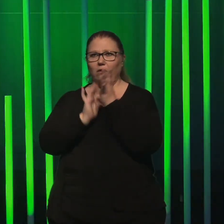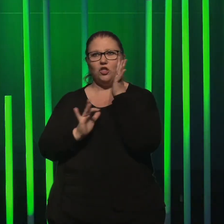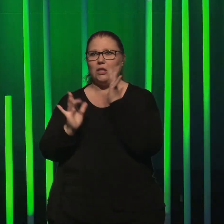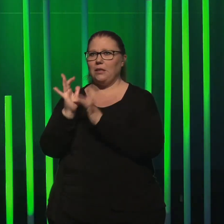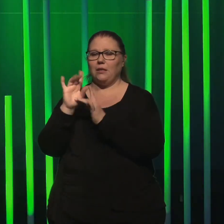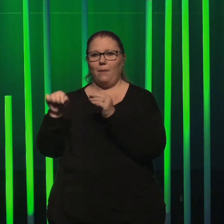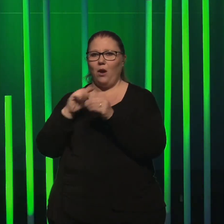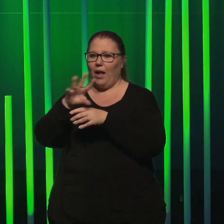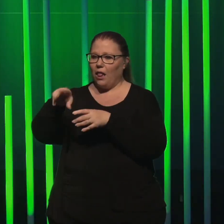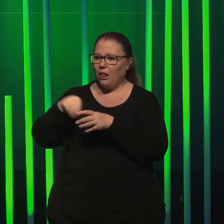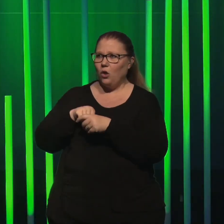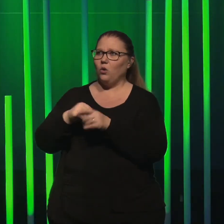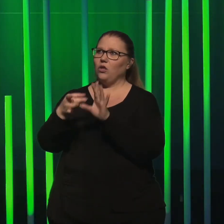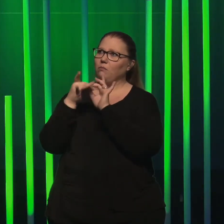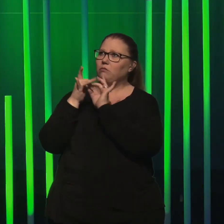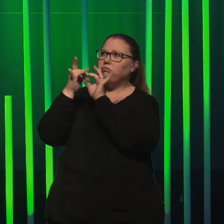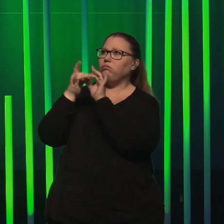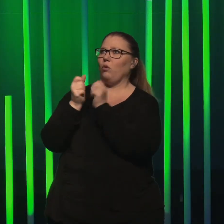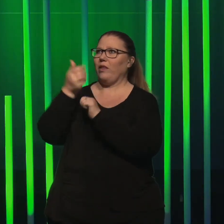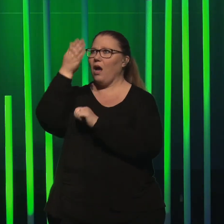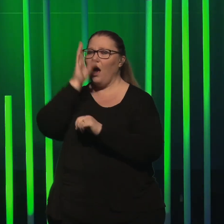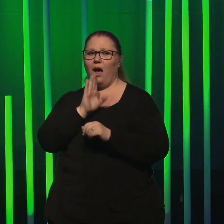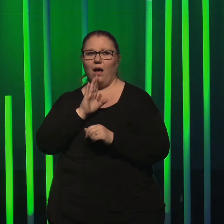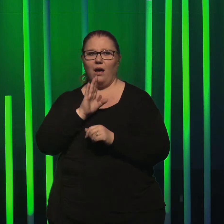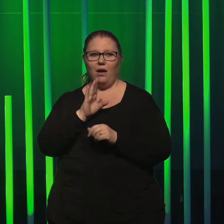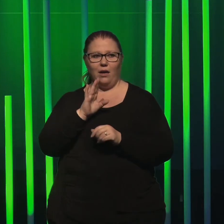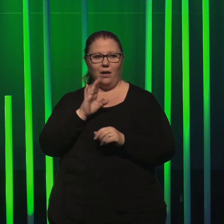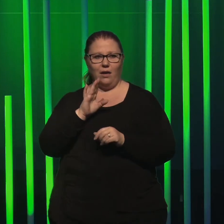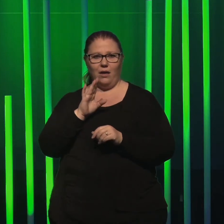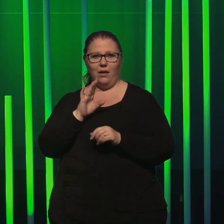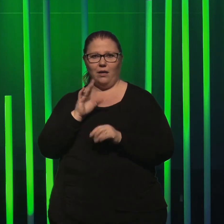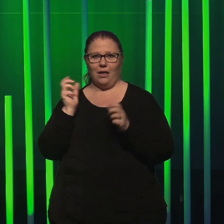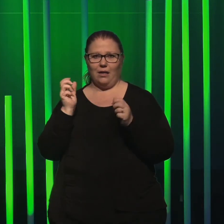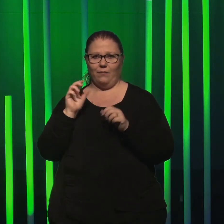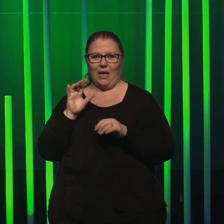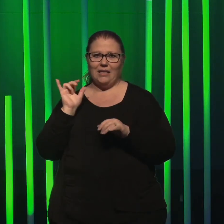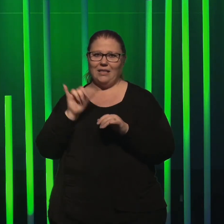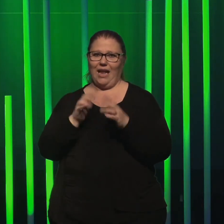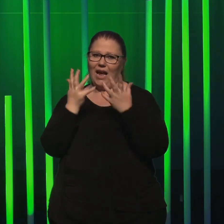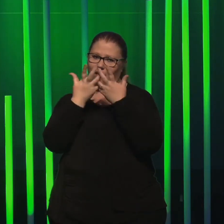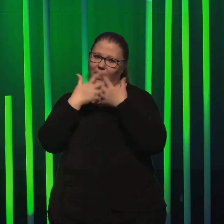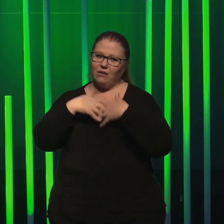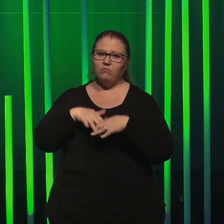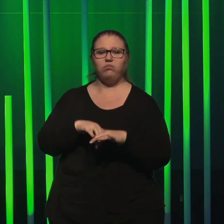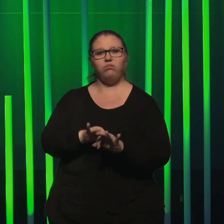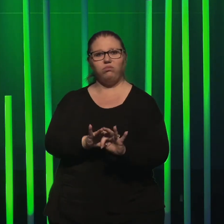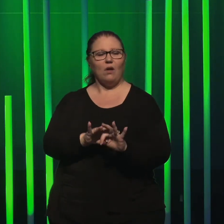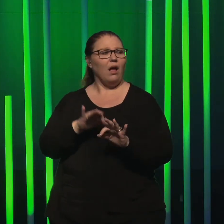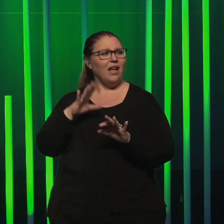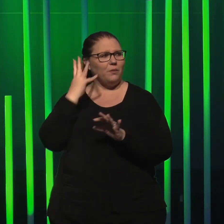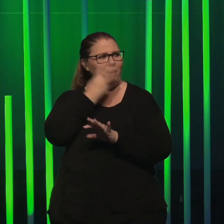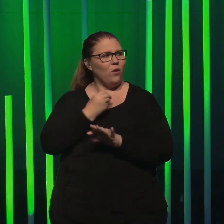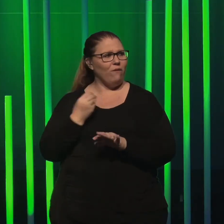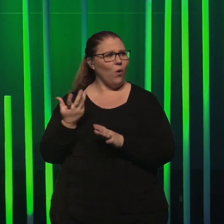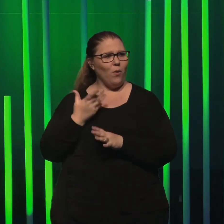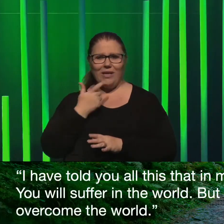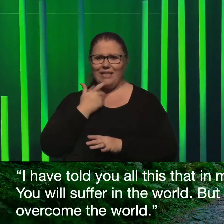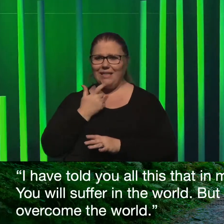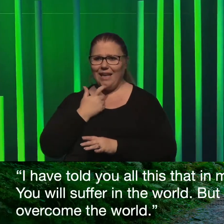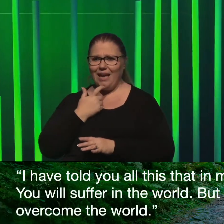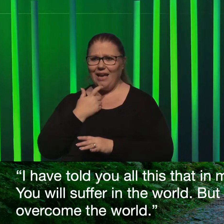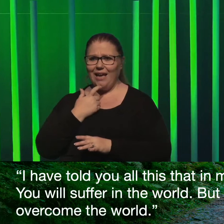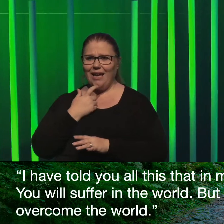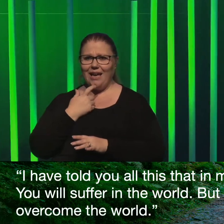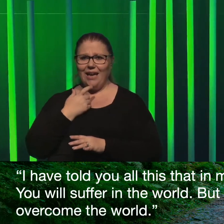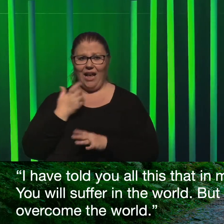about inclusion and being one with God and staying grafted. And it's a beautiful. But what does he say? He says, I've told you